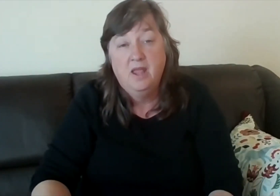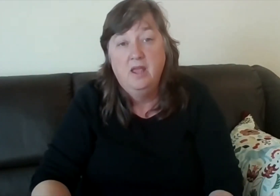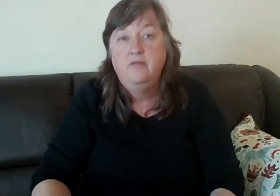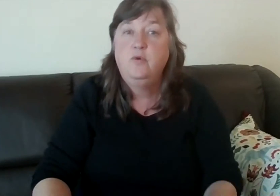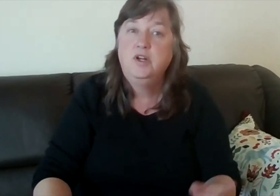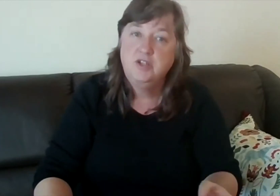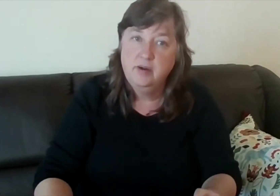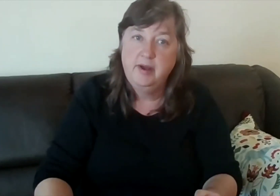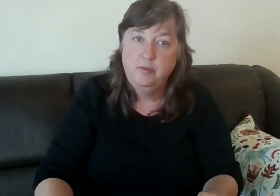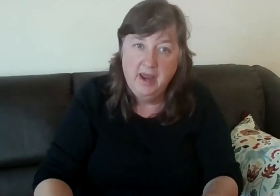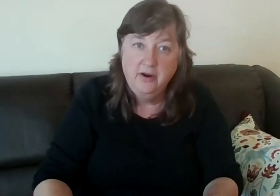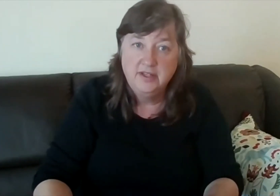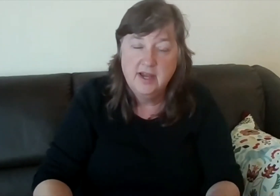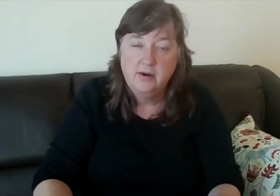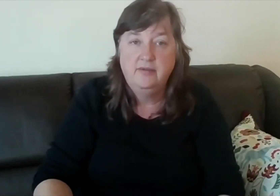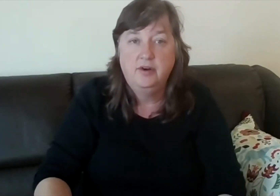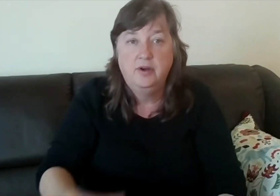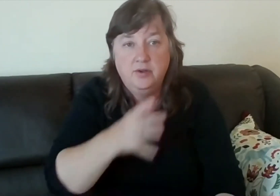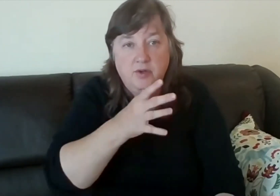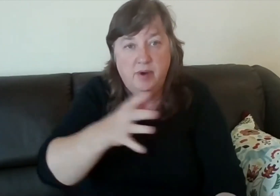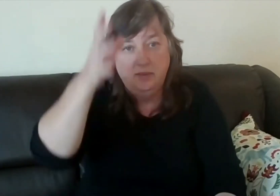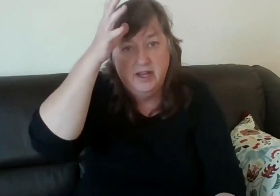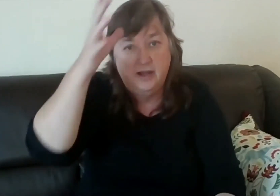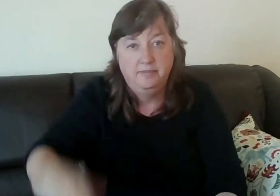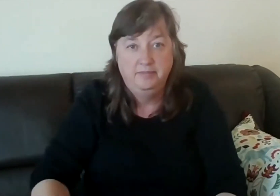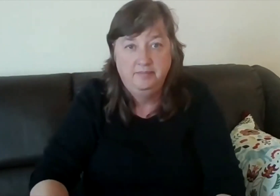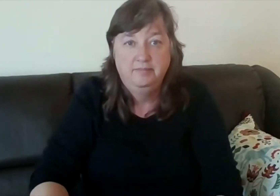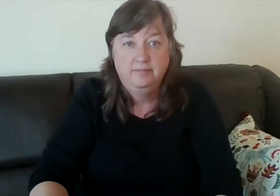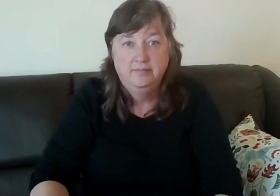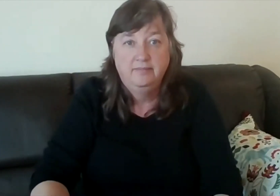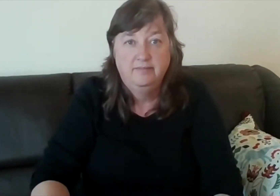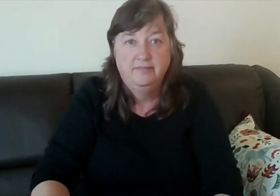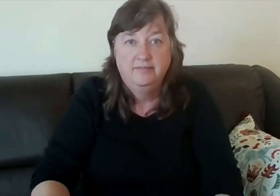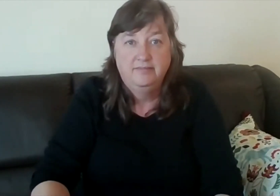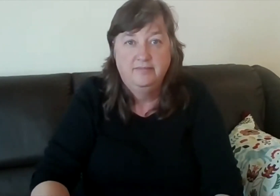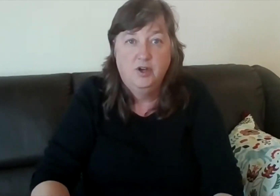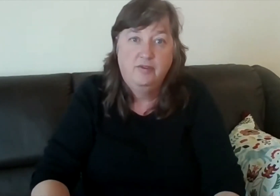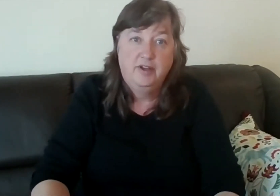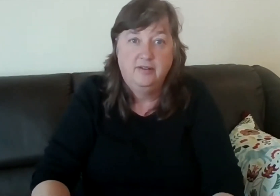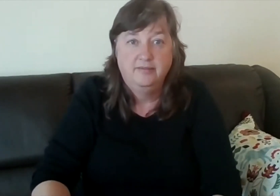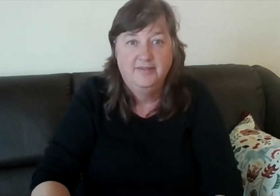If you want to talk about your parents, however, you do mom, dad. Go figure.